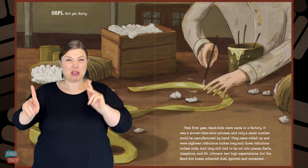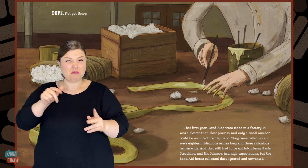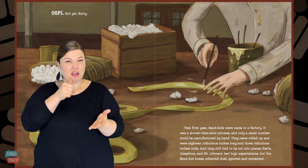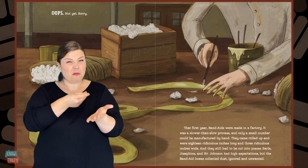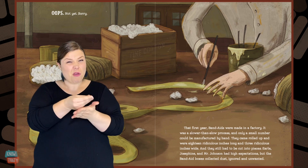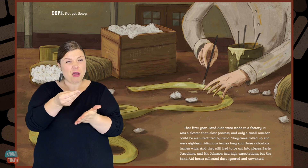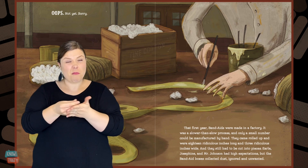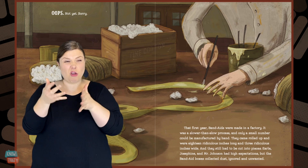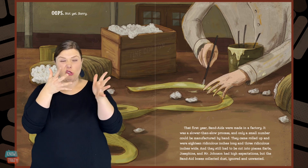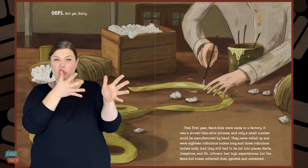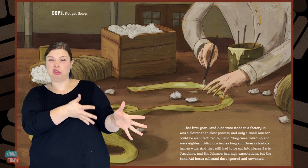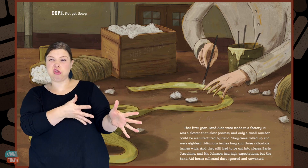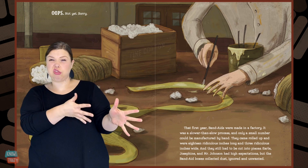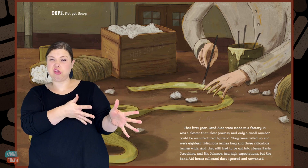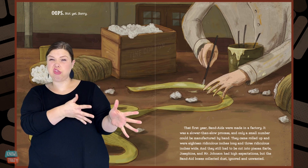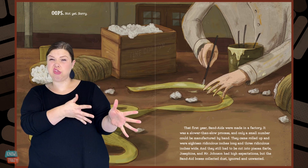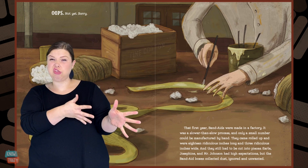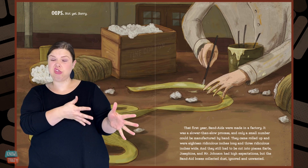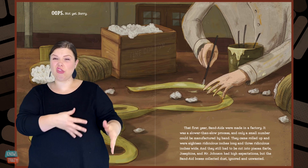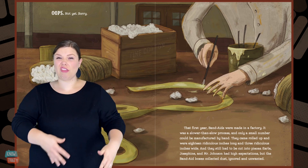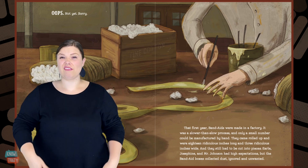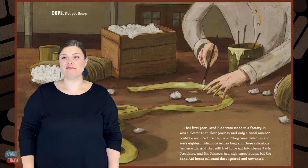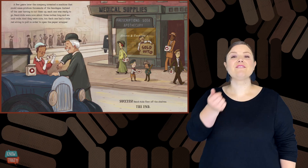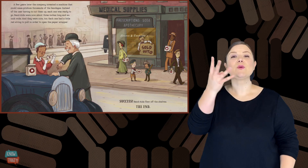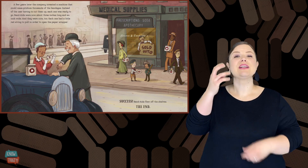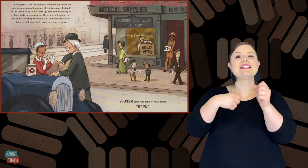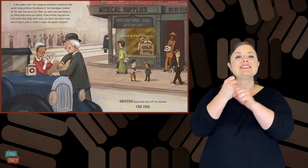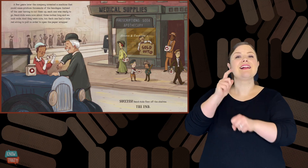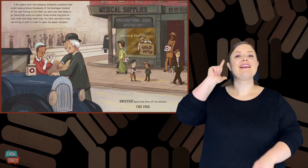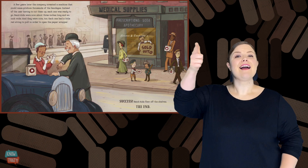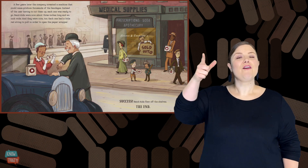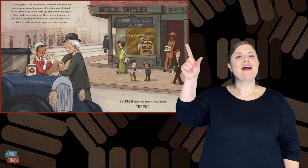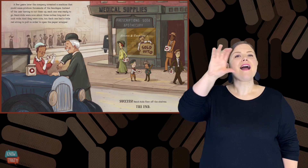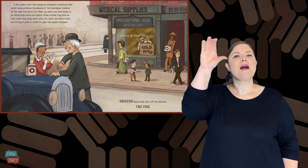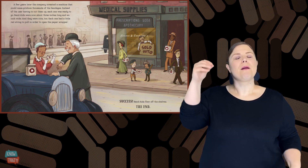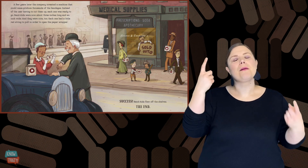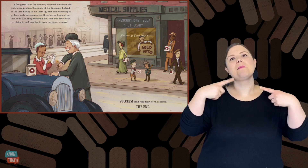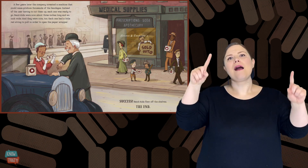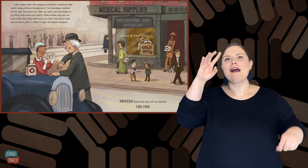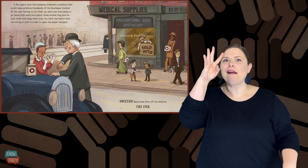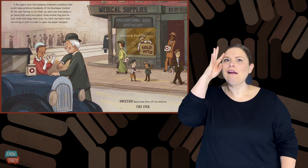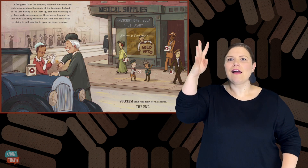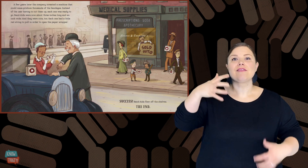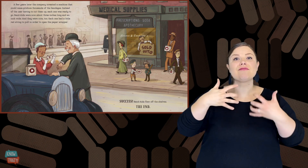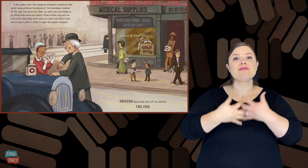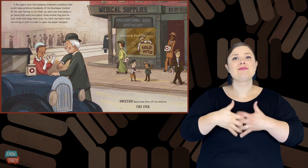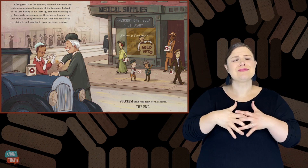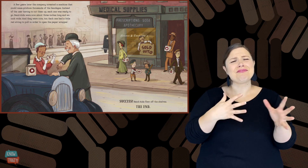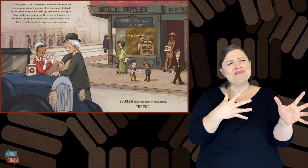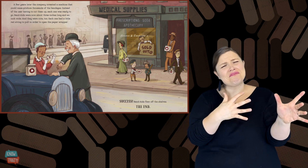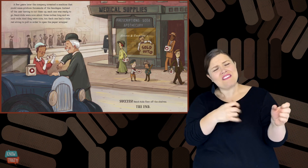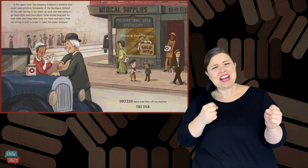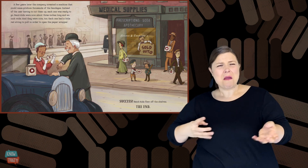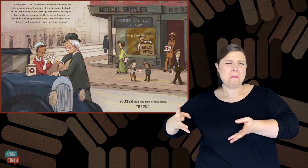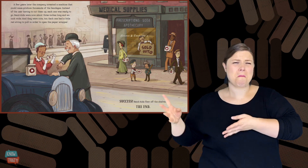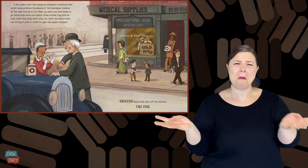and unwanted. A few years later, the company invented a machine that could mass